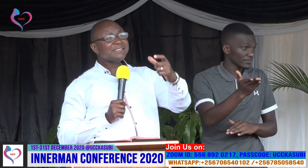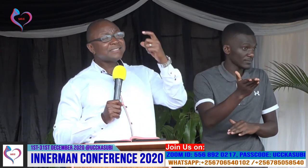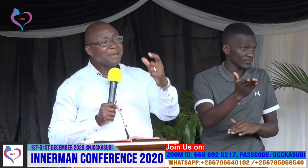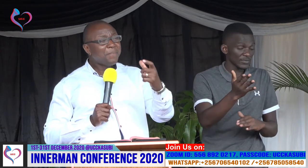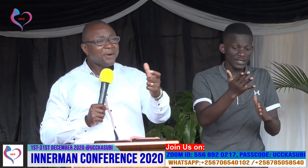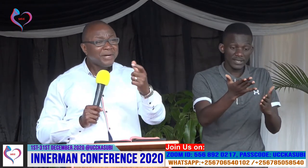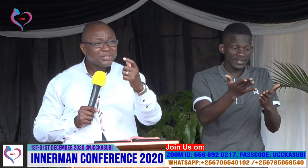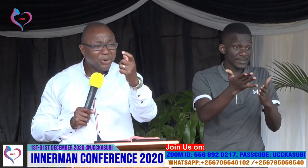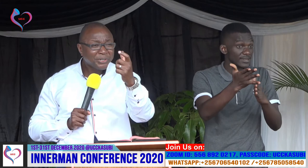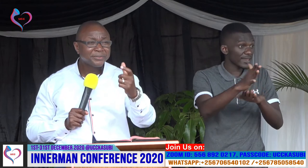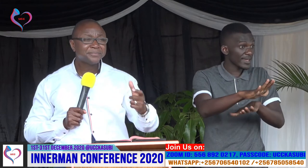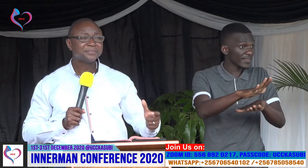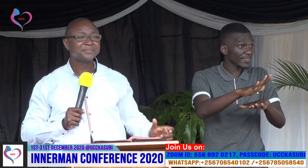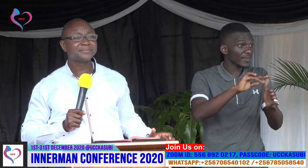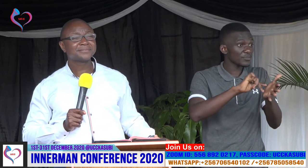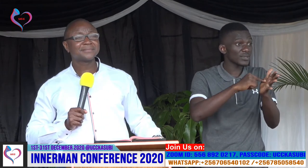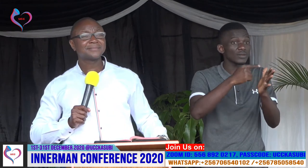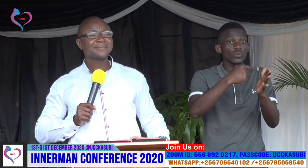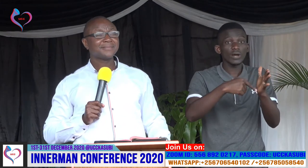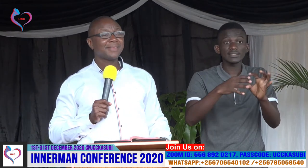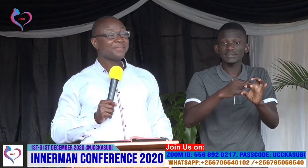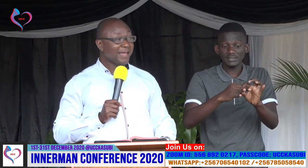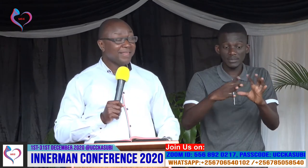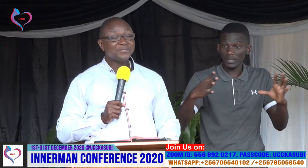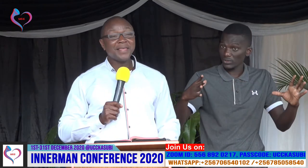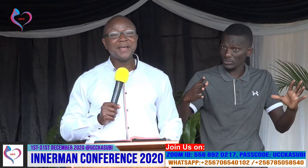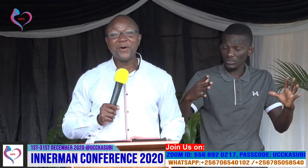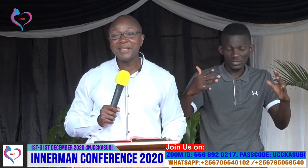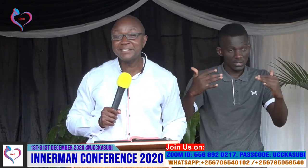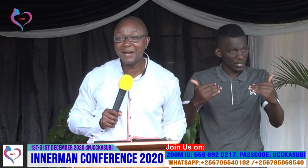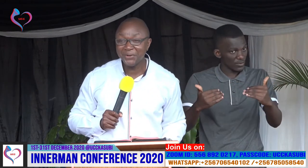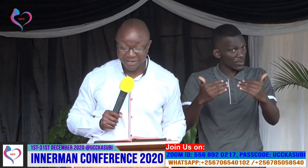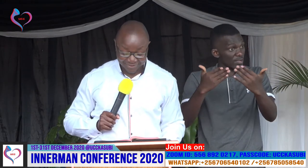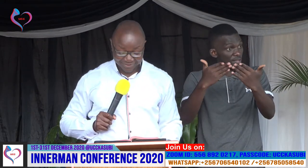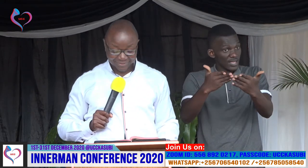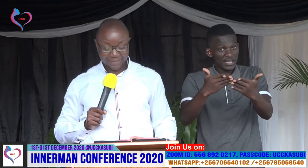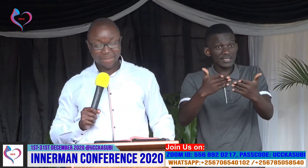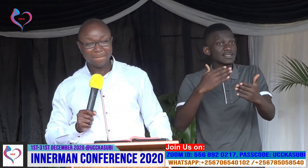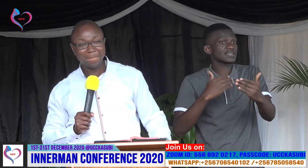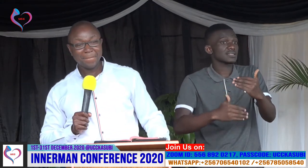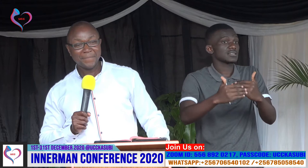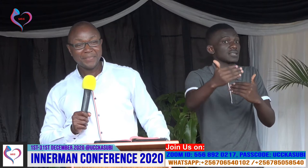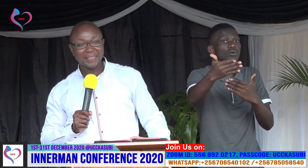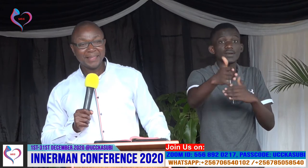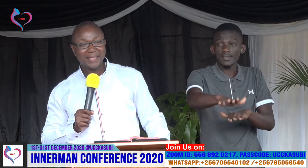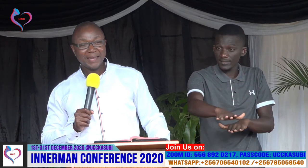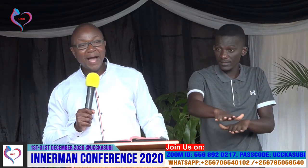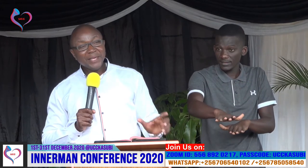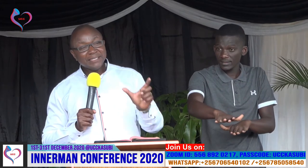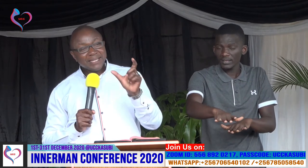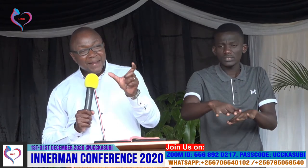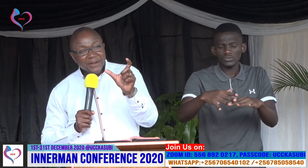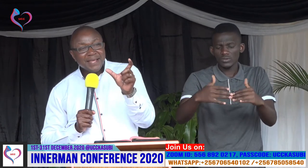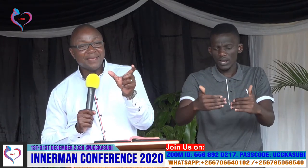Death is separation. Okufa kwa uliwa. Then there is what they call internal death. Walio kwa tuita okufa kwa uluberera.